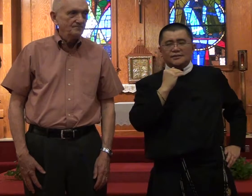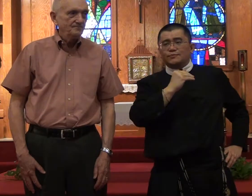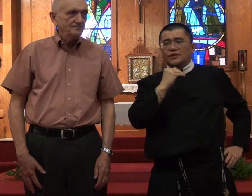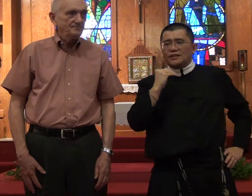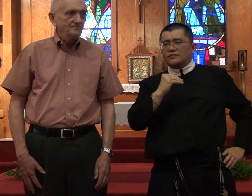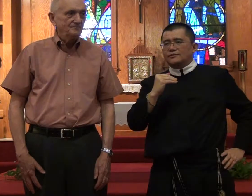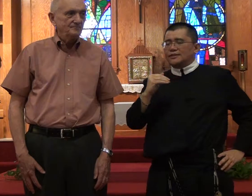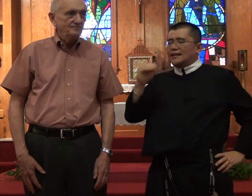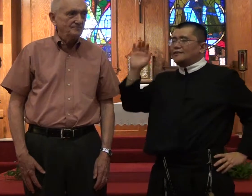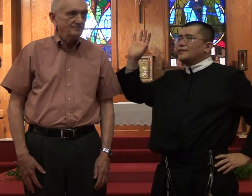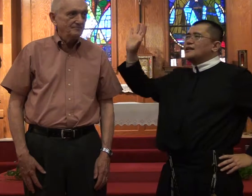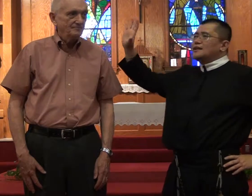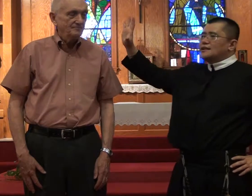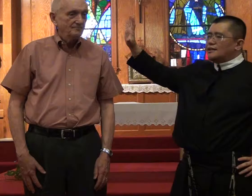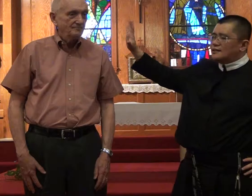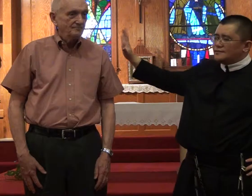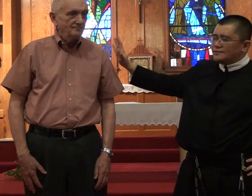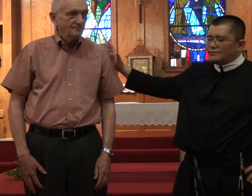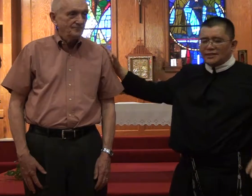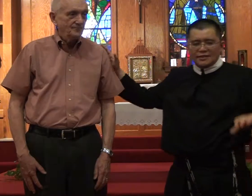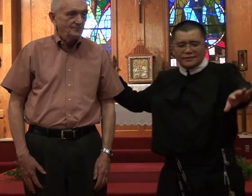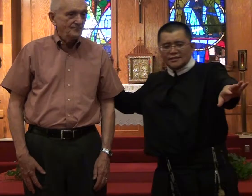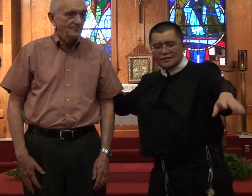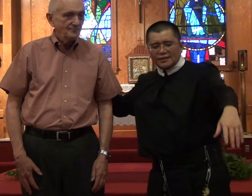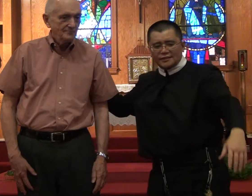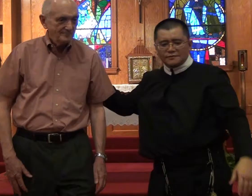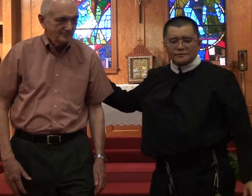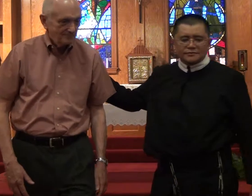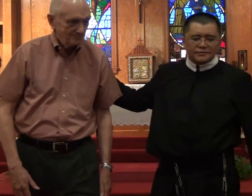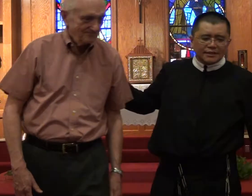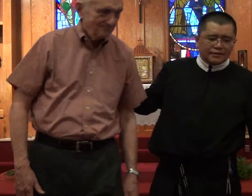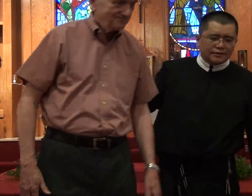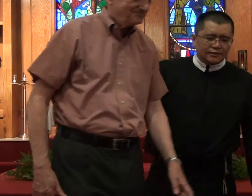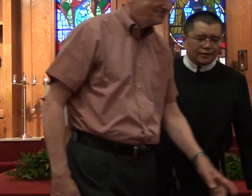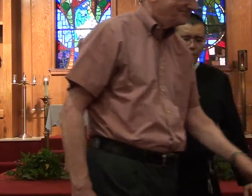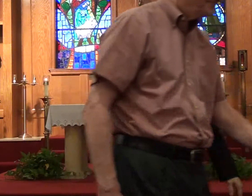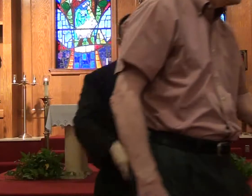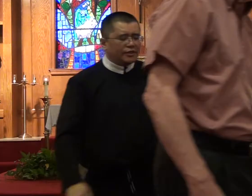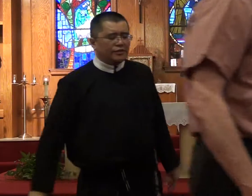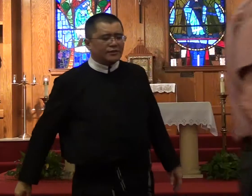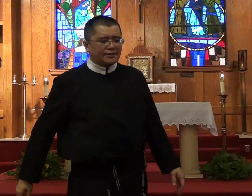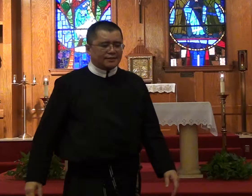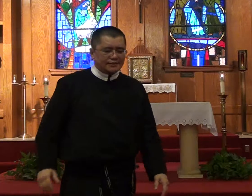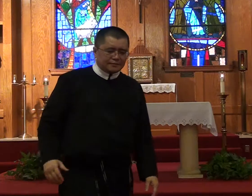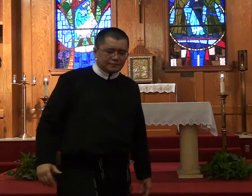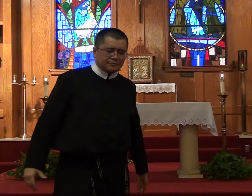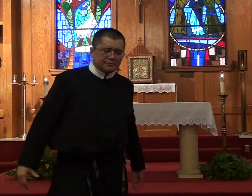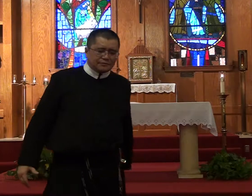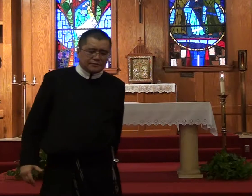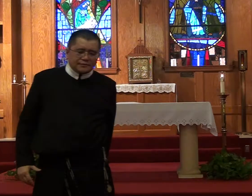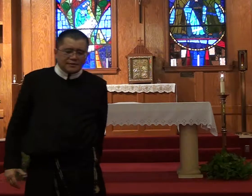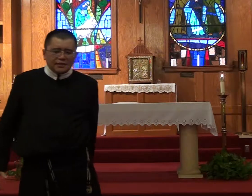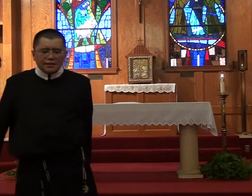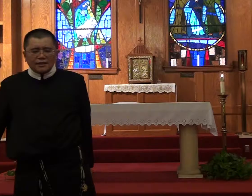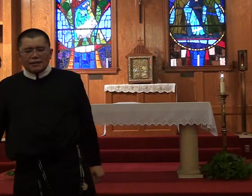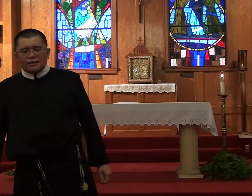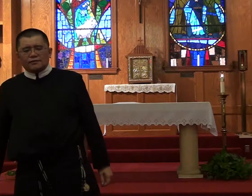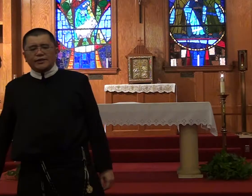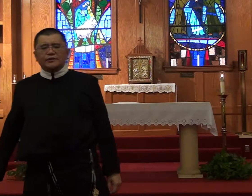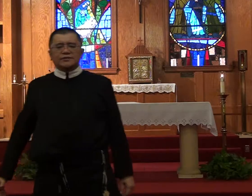deeper level, but now, please have a seat. Thank you. Mm-hmm. So now, what we're gonna do is this. We use the